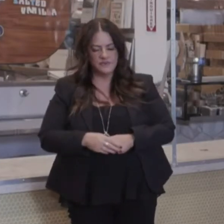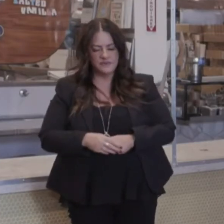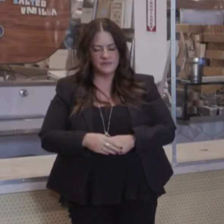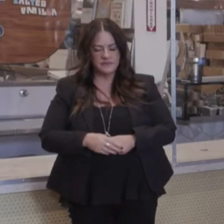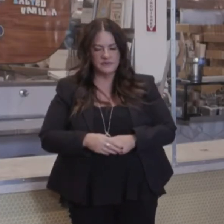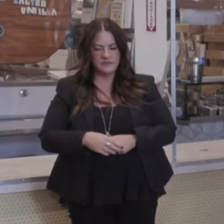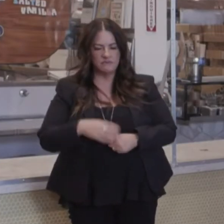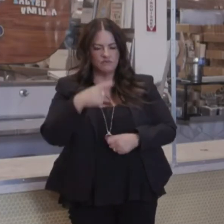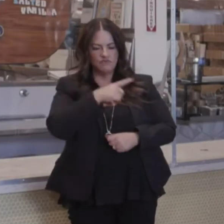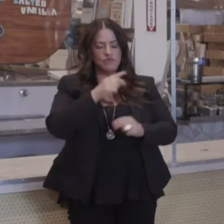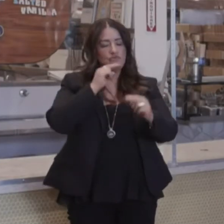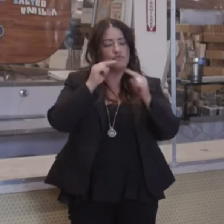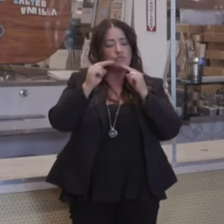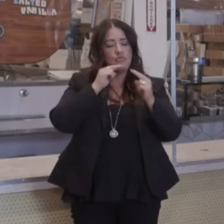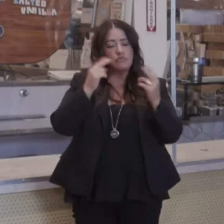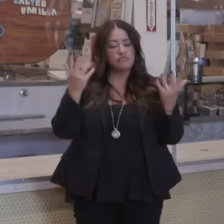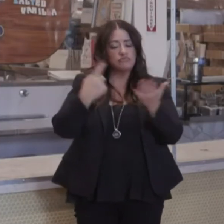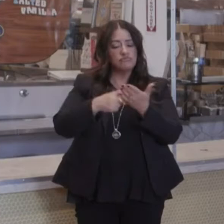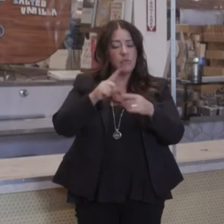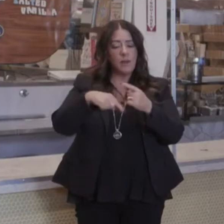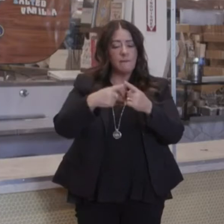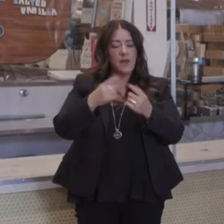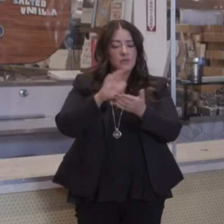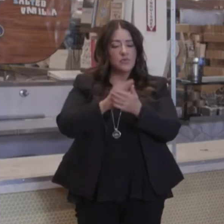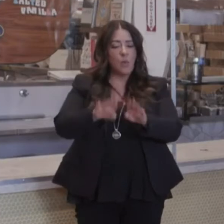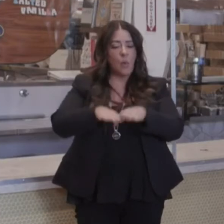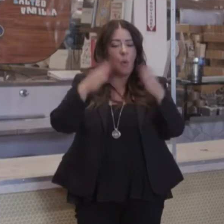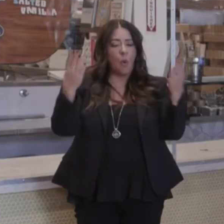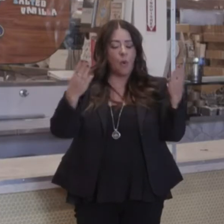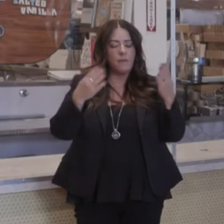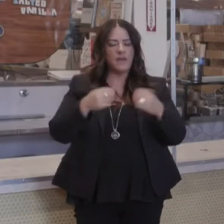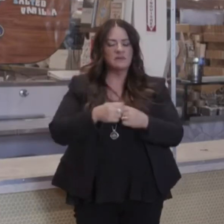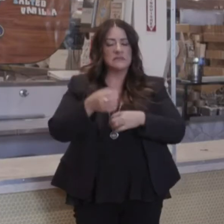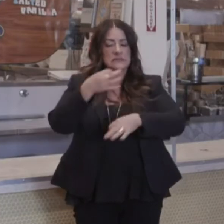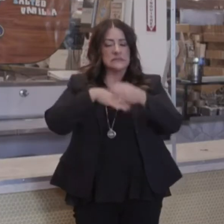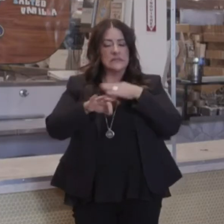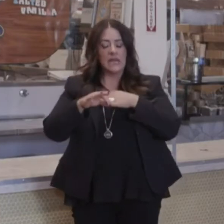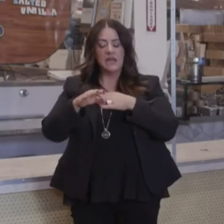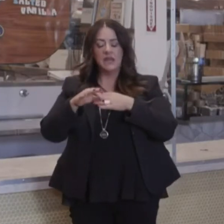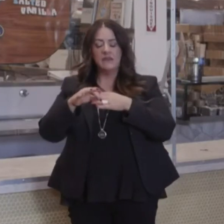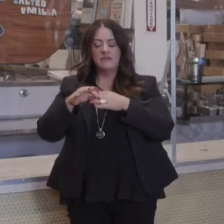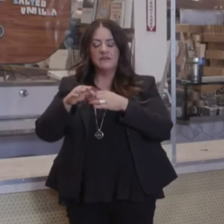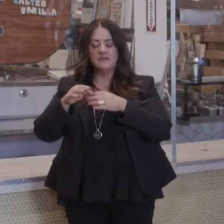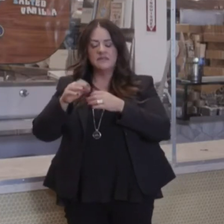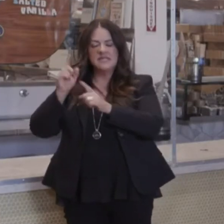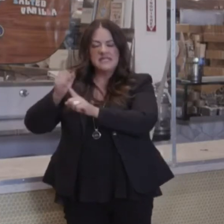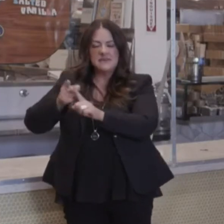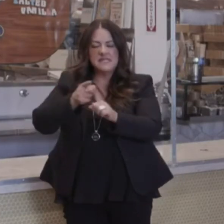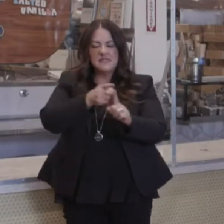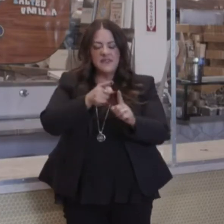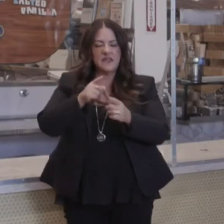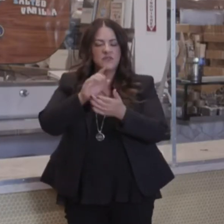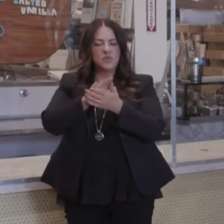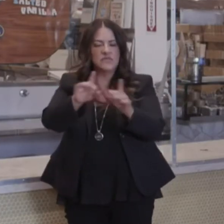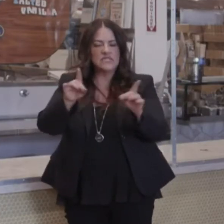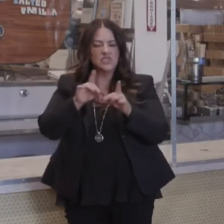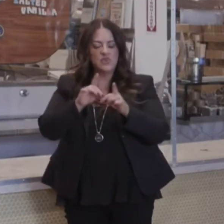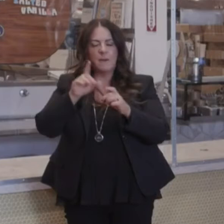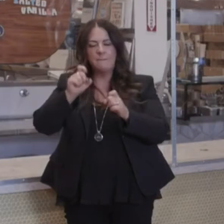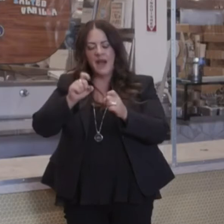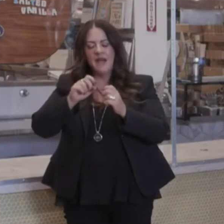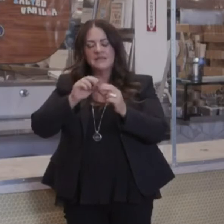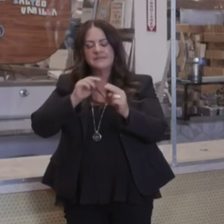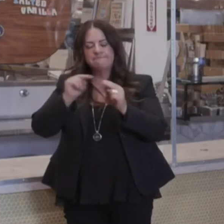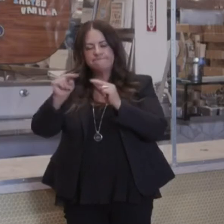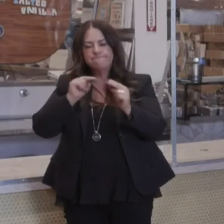you negotiate the school reopenings, rather than individual districts bargaining with their teachers' unions individually, have